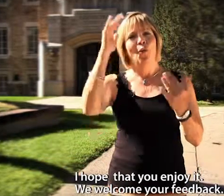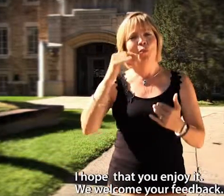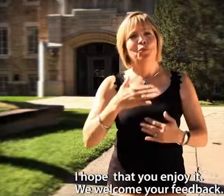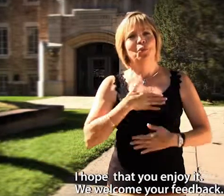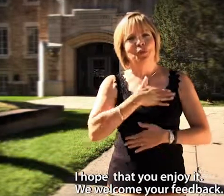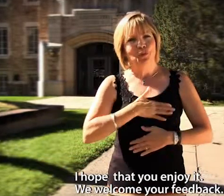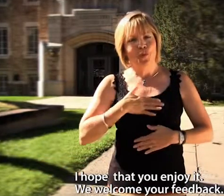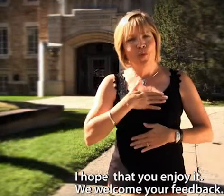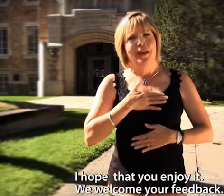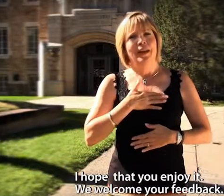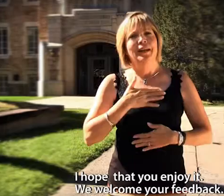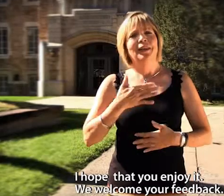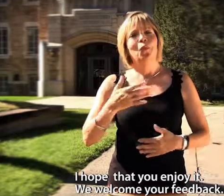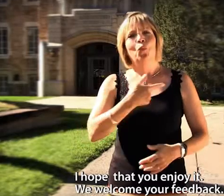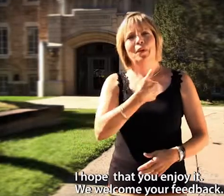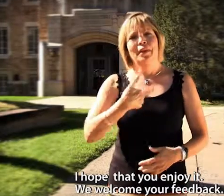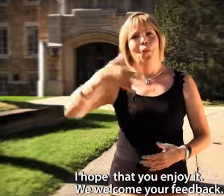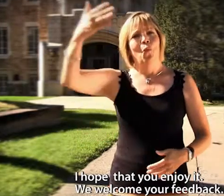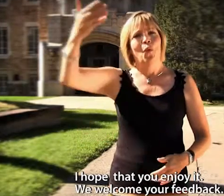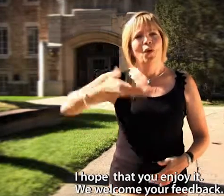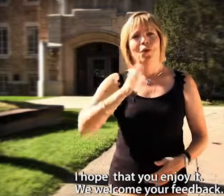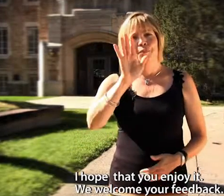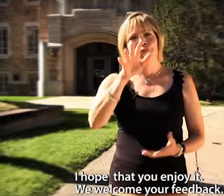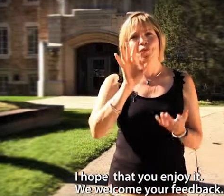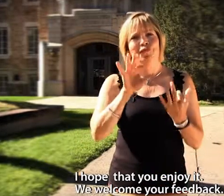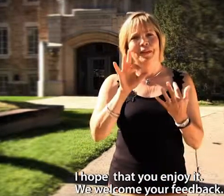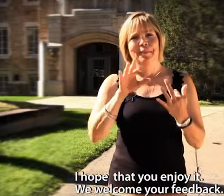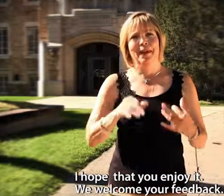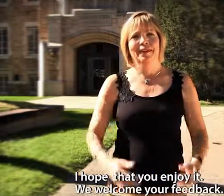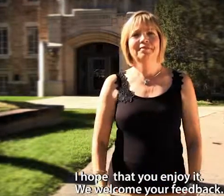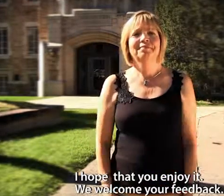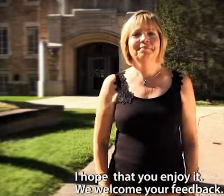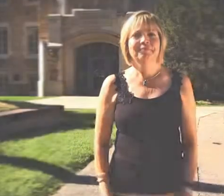you enjoy it. We welcome your feedback.